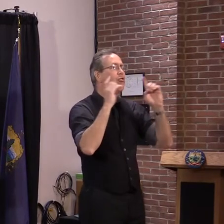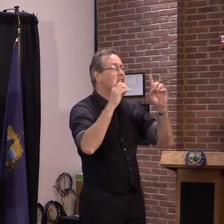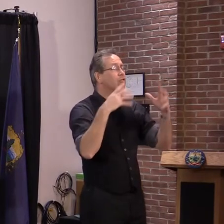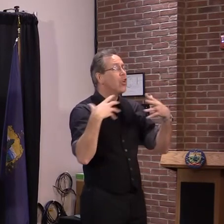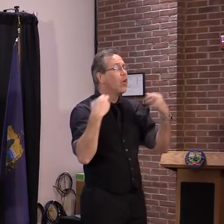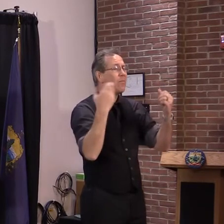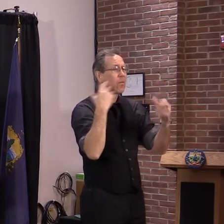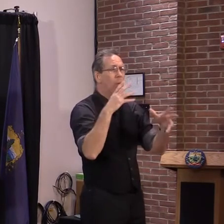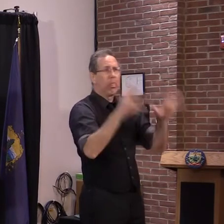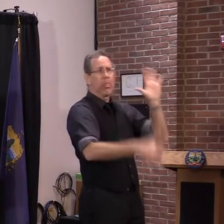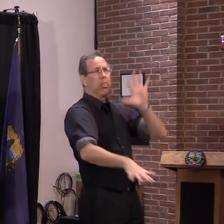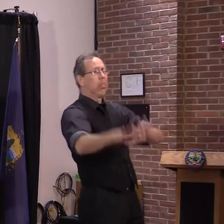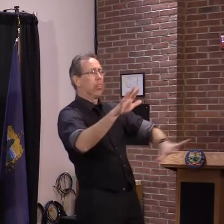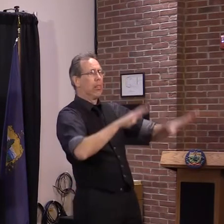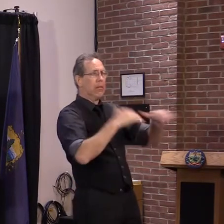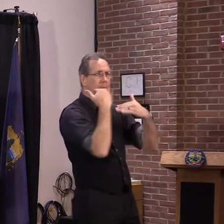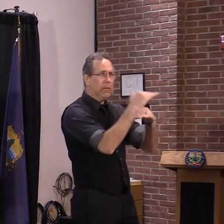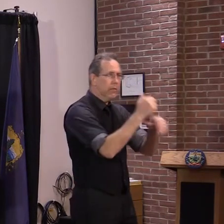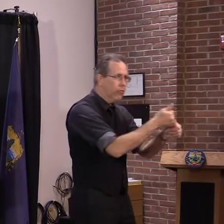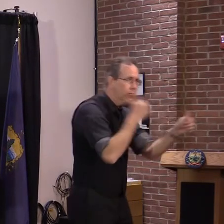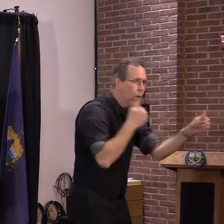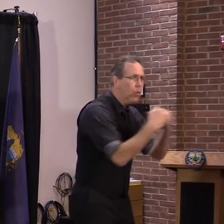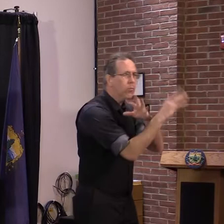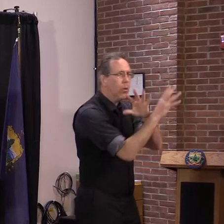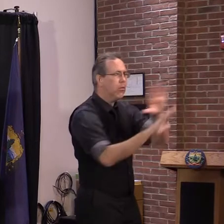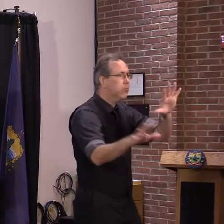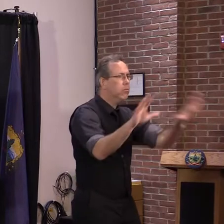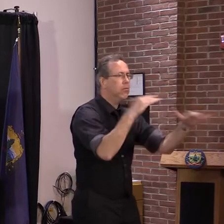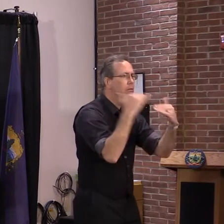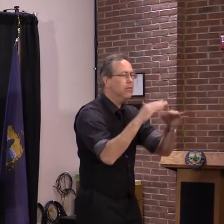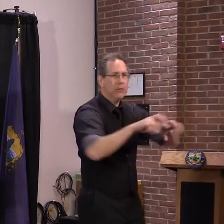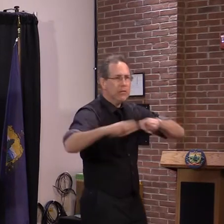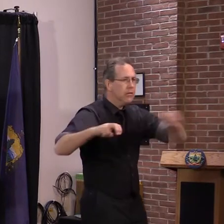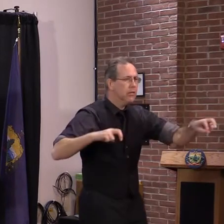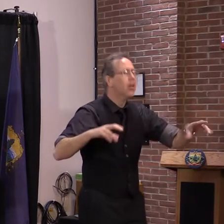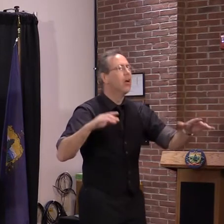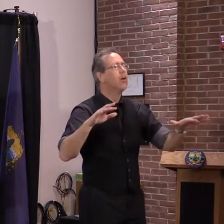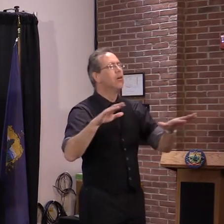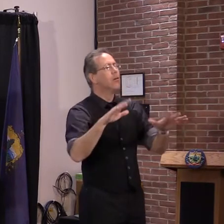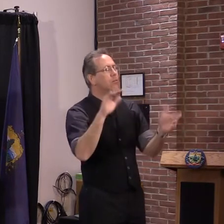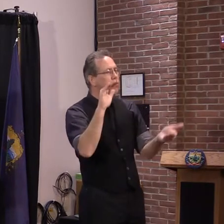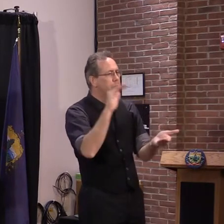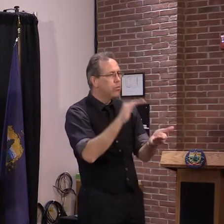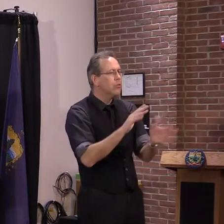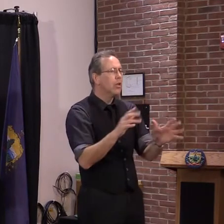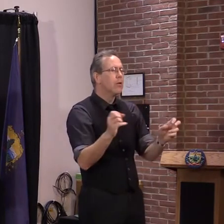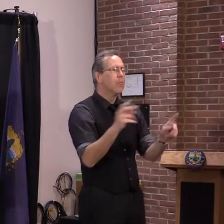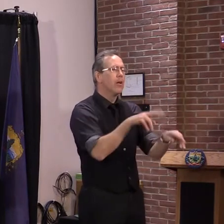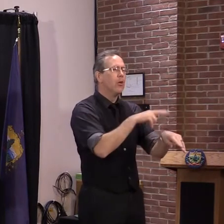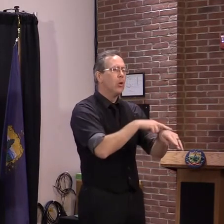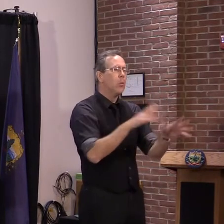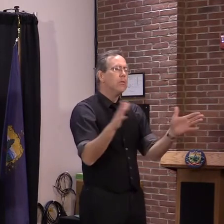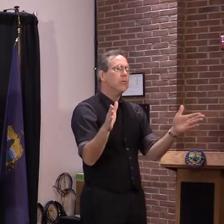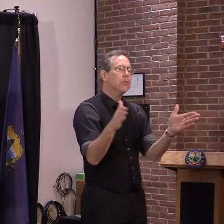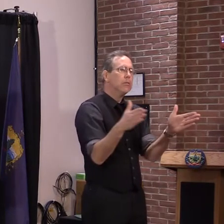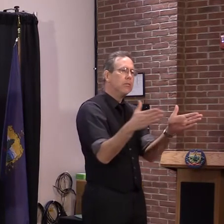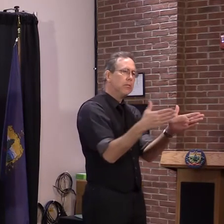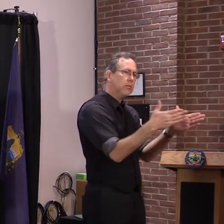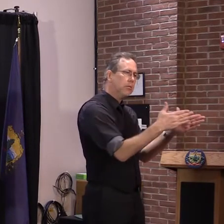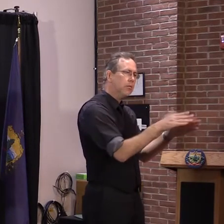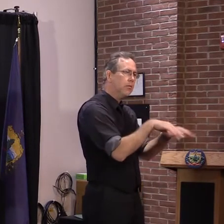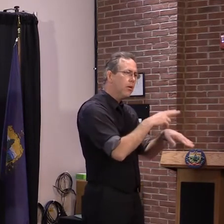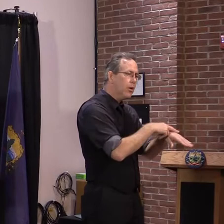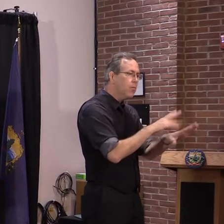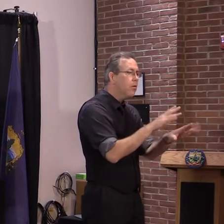have additional resources that need to be brought to bear. Those programs need to ramp up, but at the same time, we do need to address, I think, very